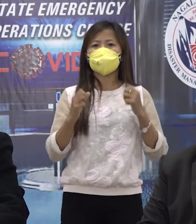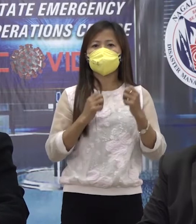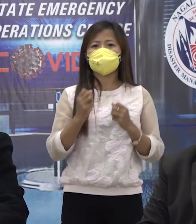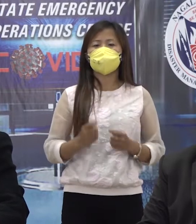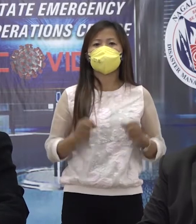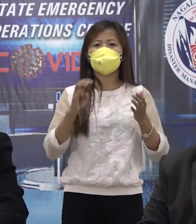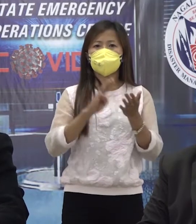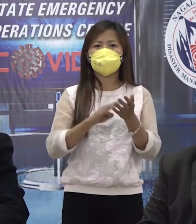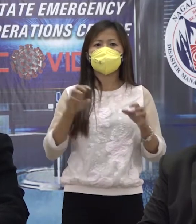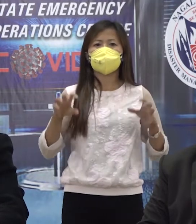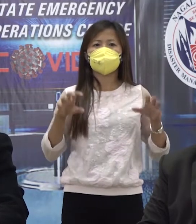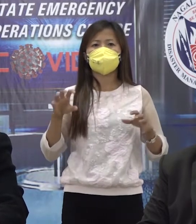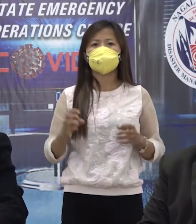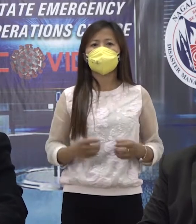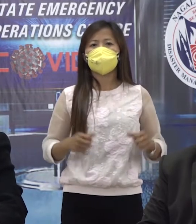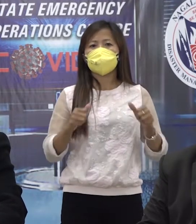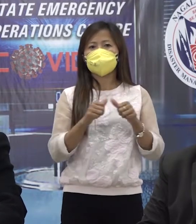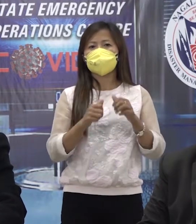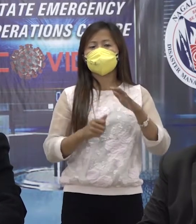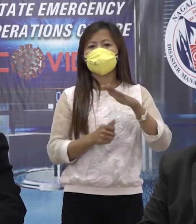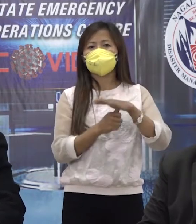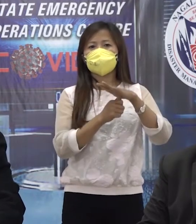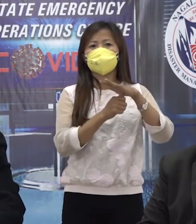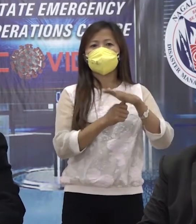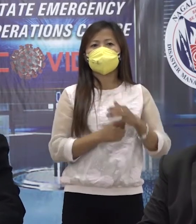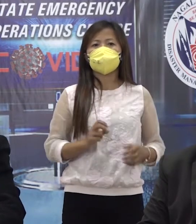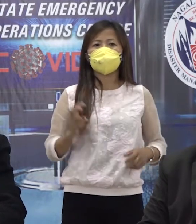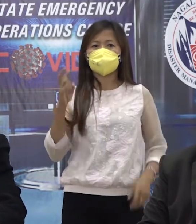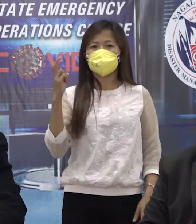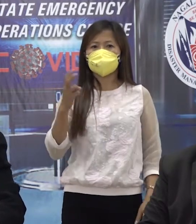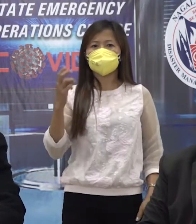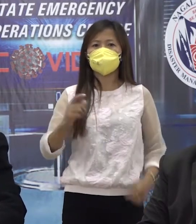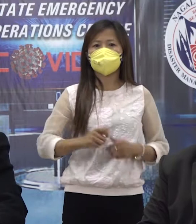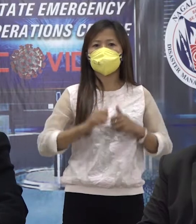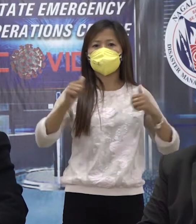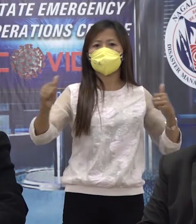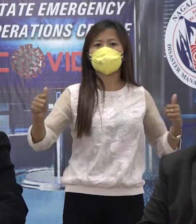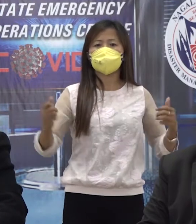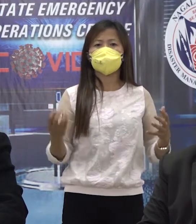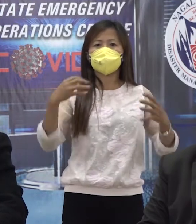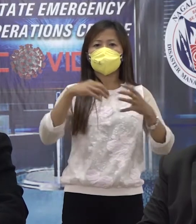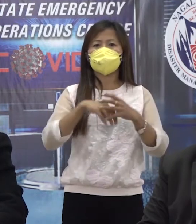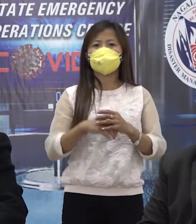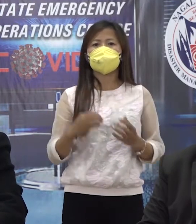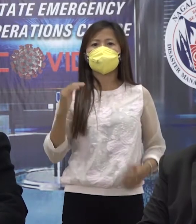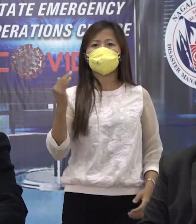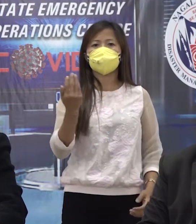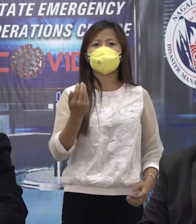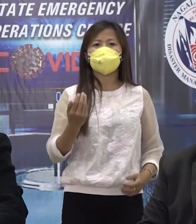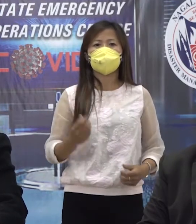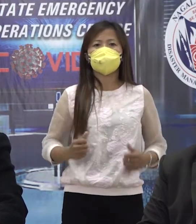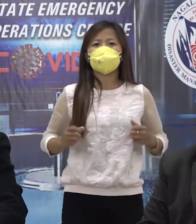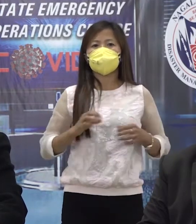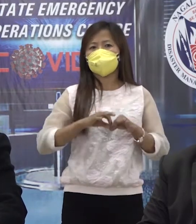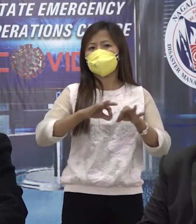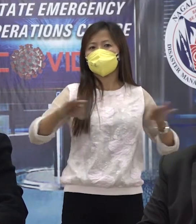taken for mobilization of additional resources along with initiation of some